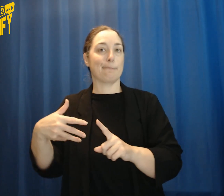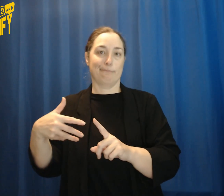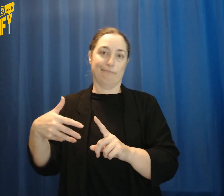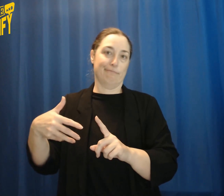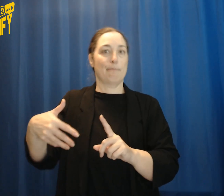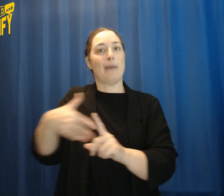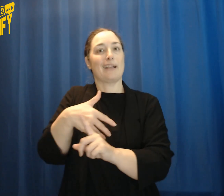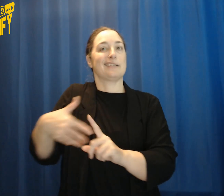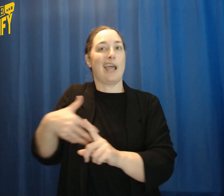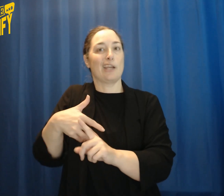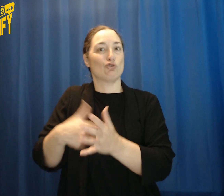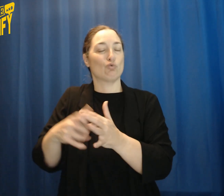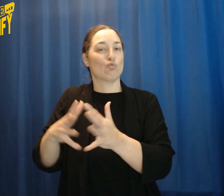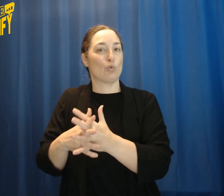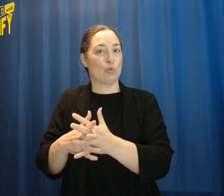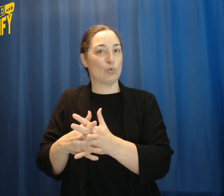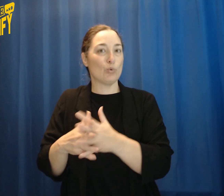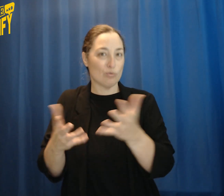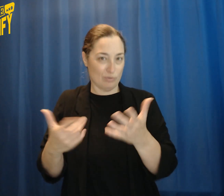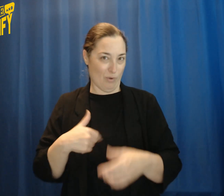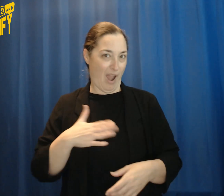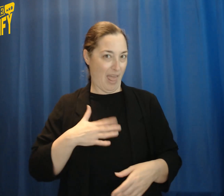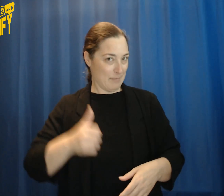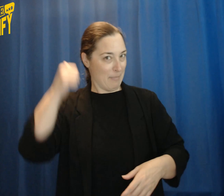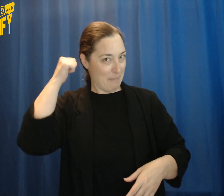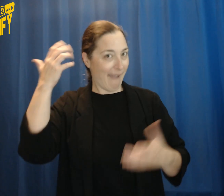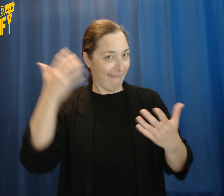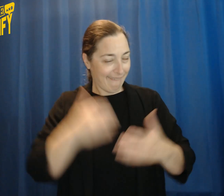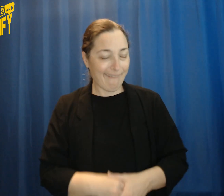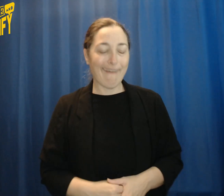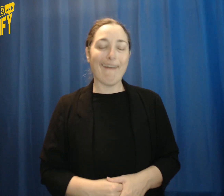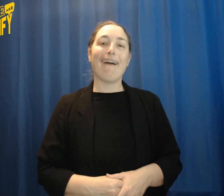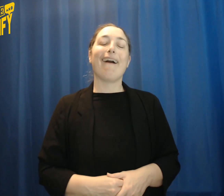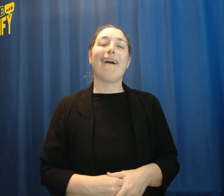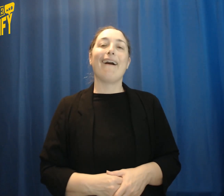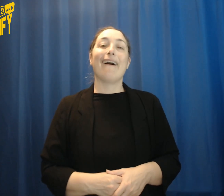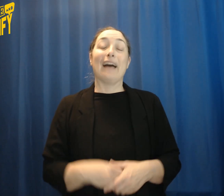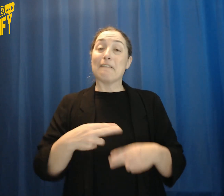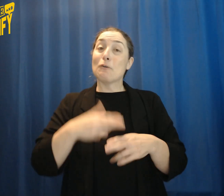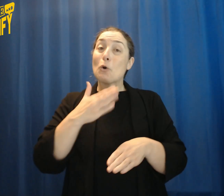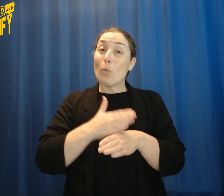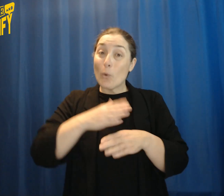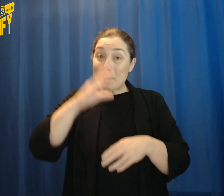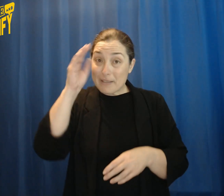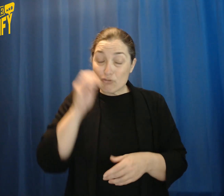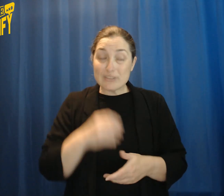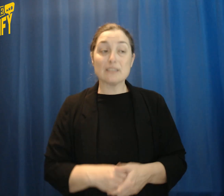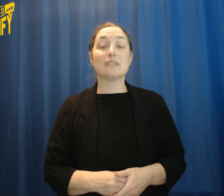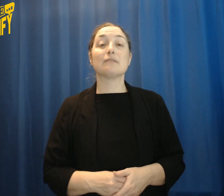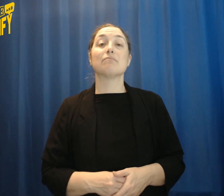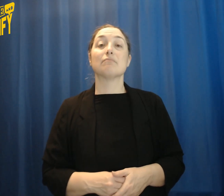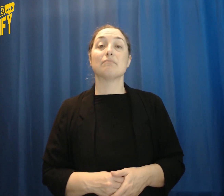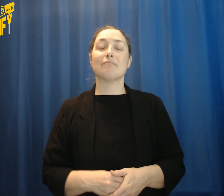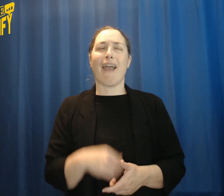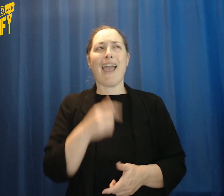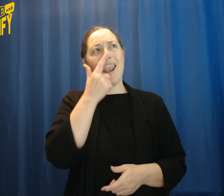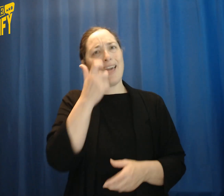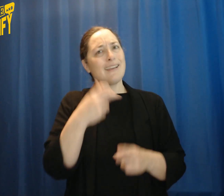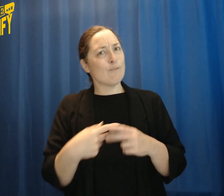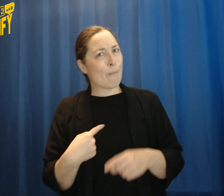doesn't tell you I like to be out the back, I don't know what does. I did it for work experience, and luckily for me, when I was in